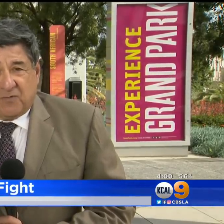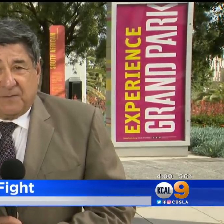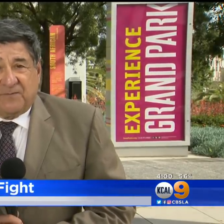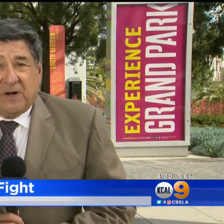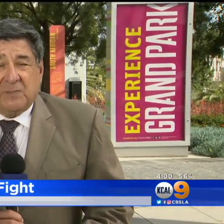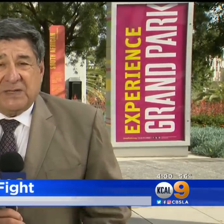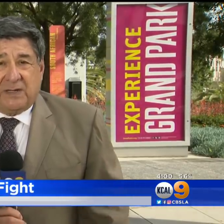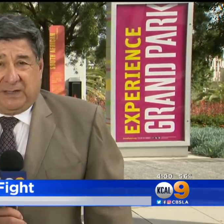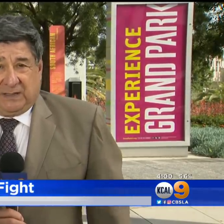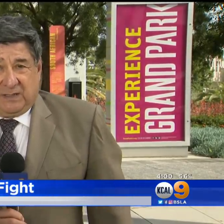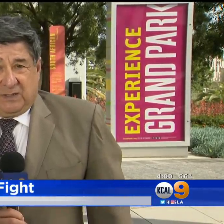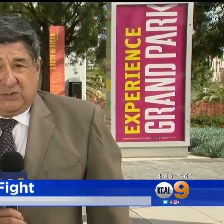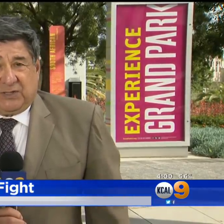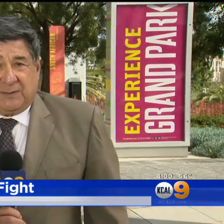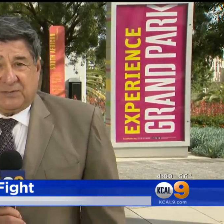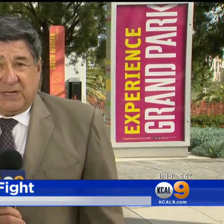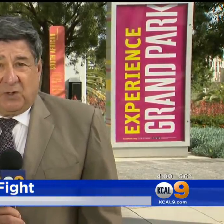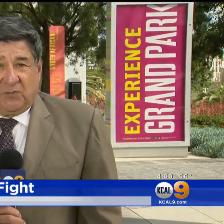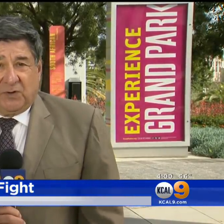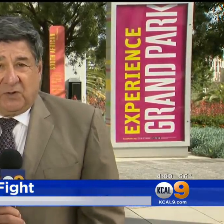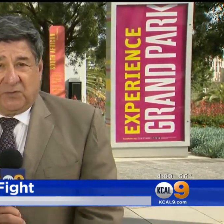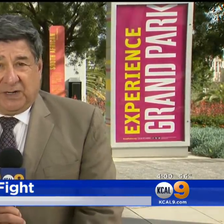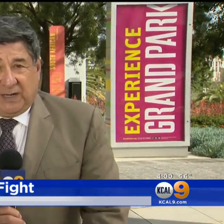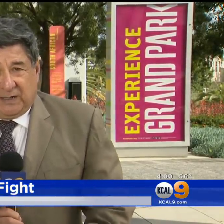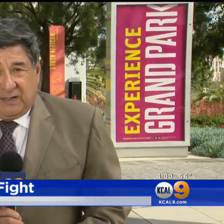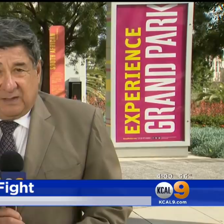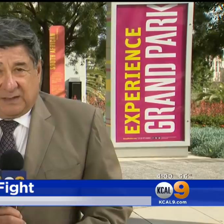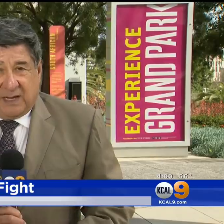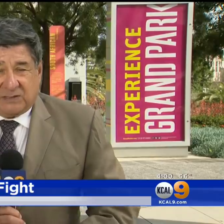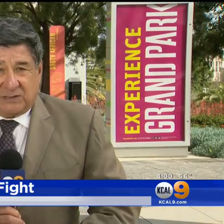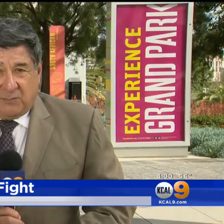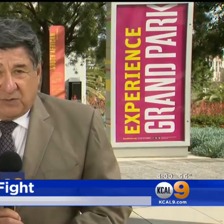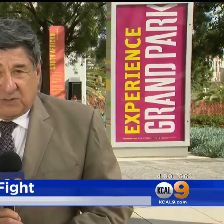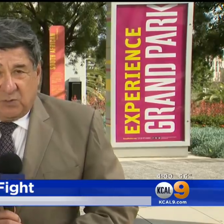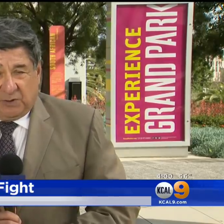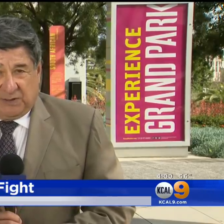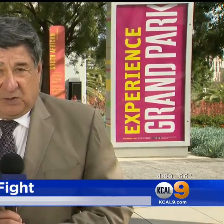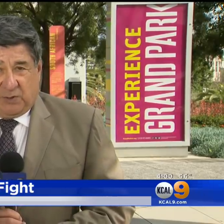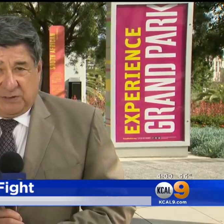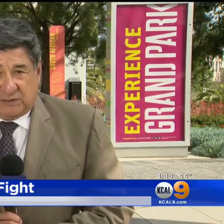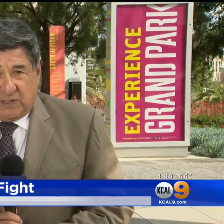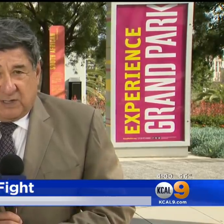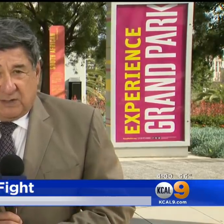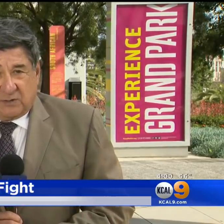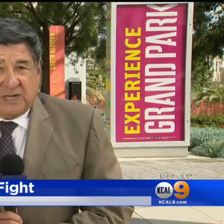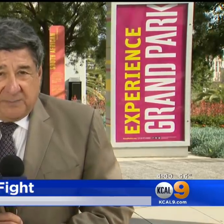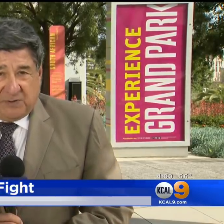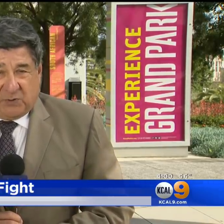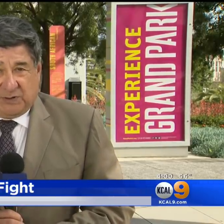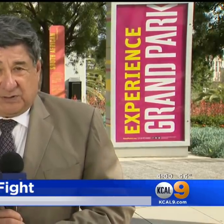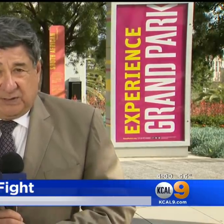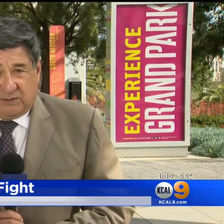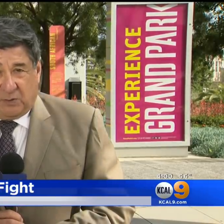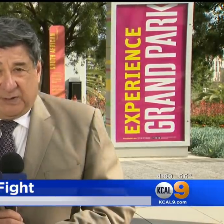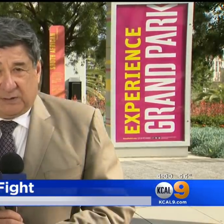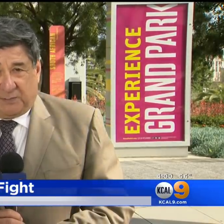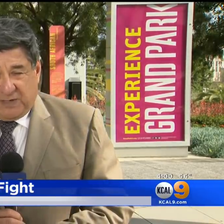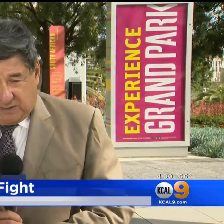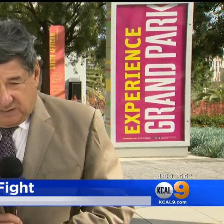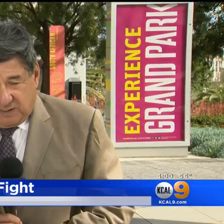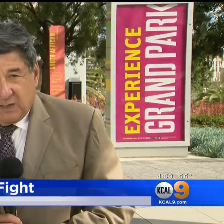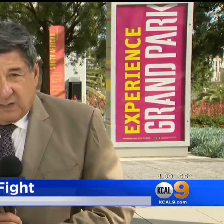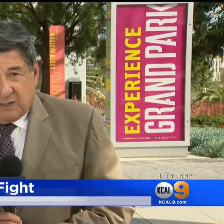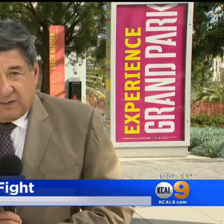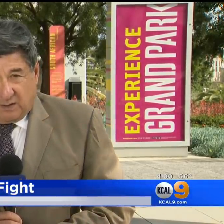you. From the very beginning, she kept saying over and over again, the case numbers will increase. They'll keep increasing until we hit